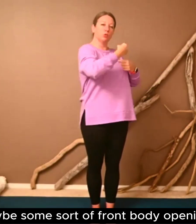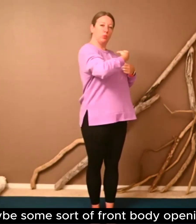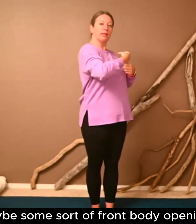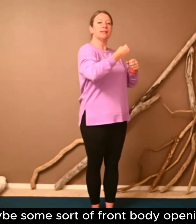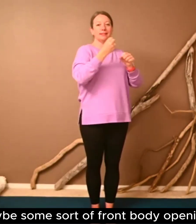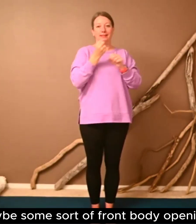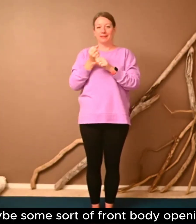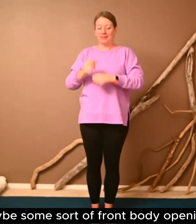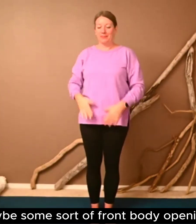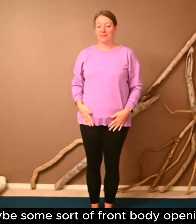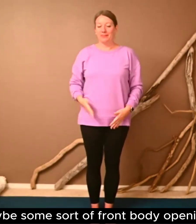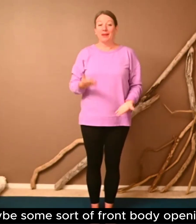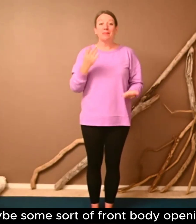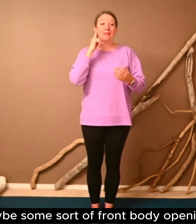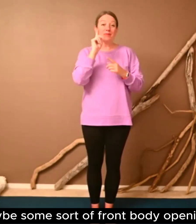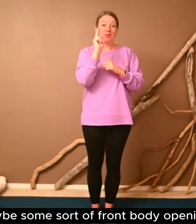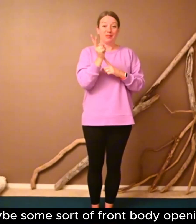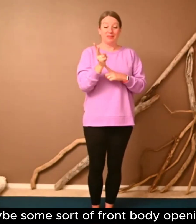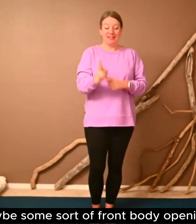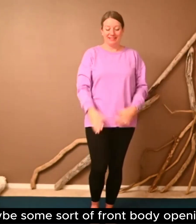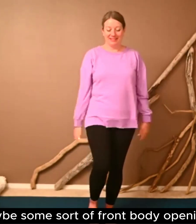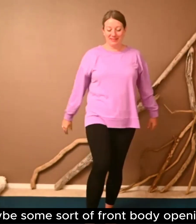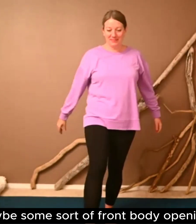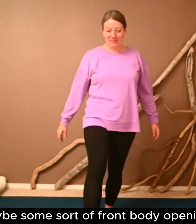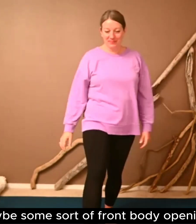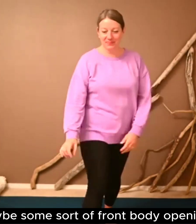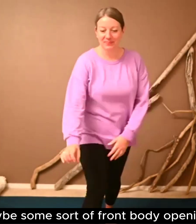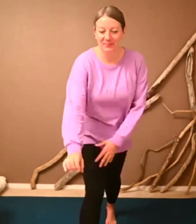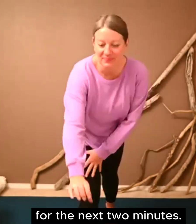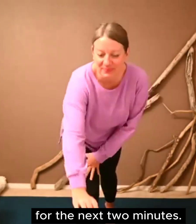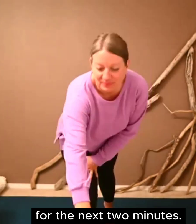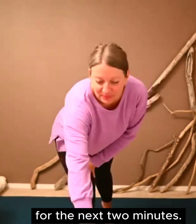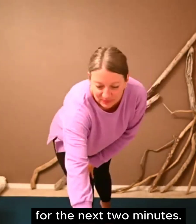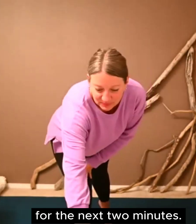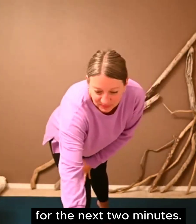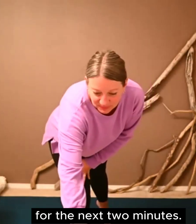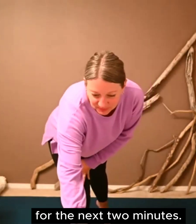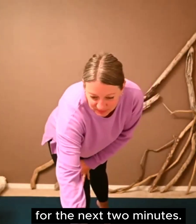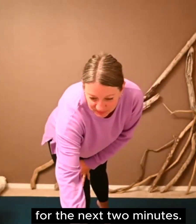body opening or twist for the next 2 minutes.